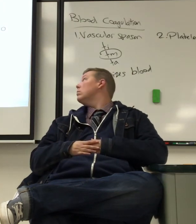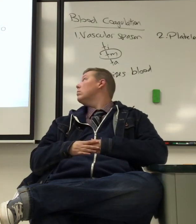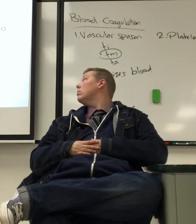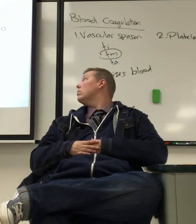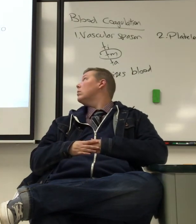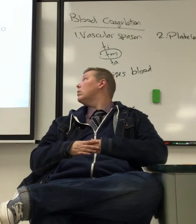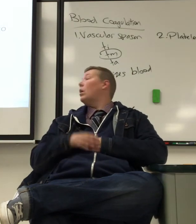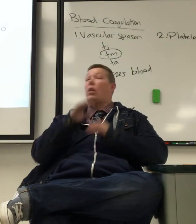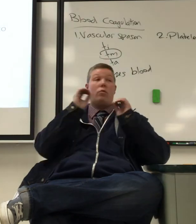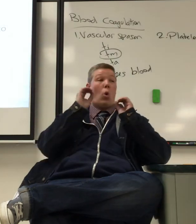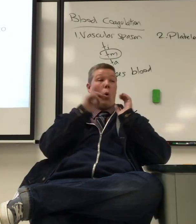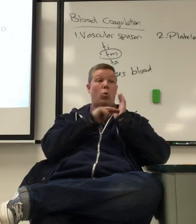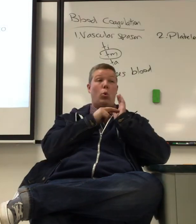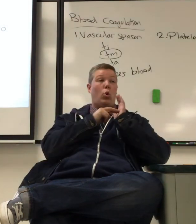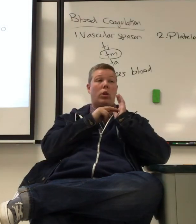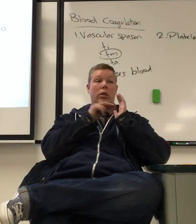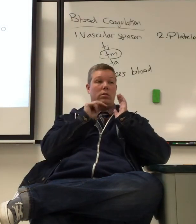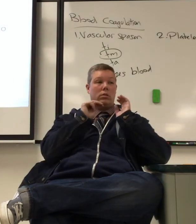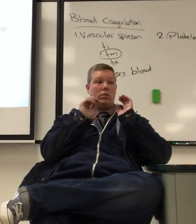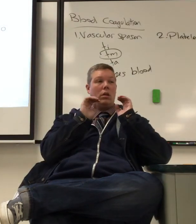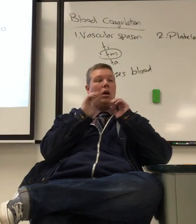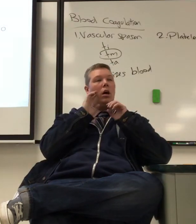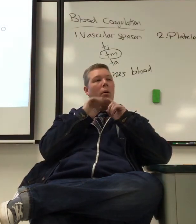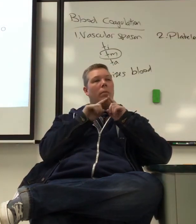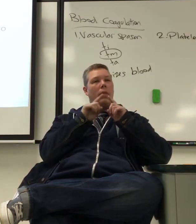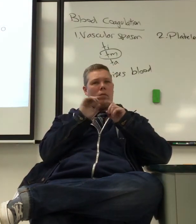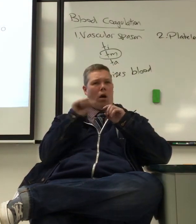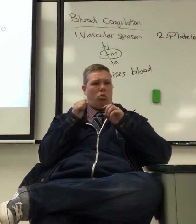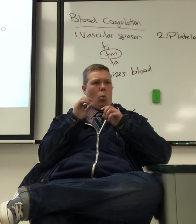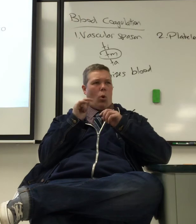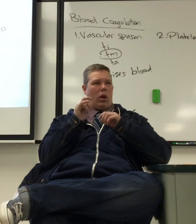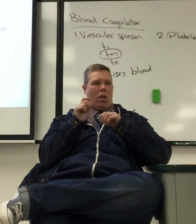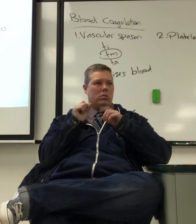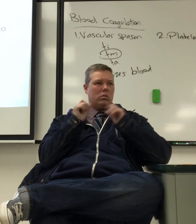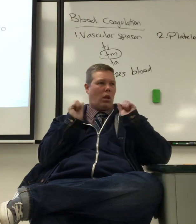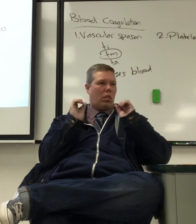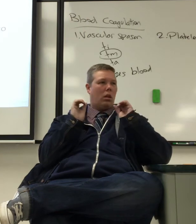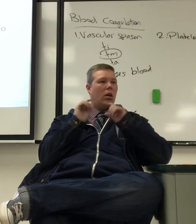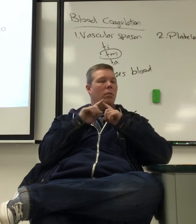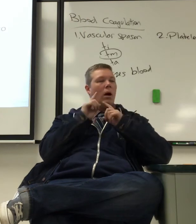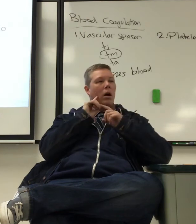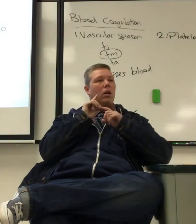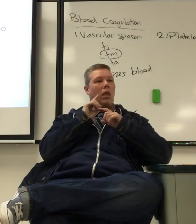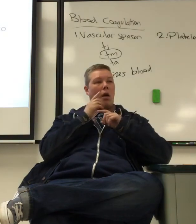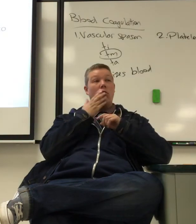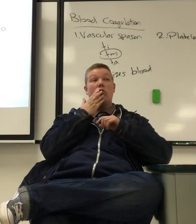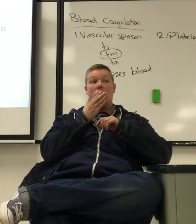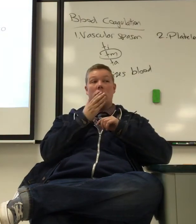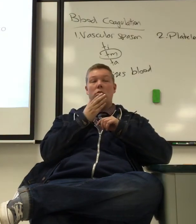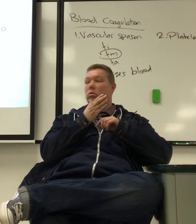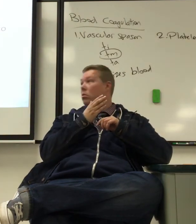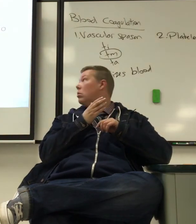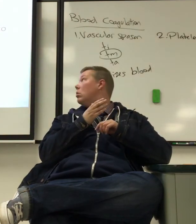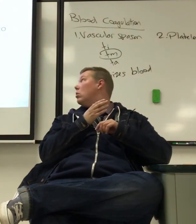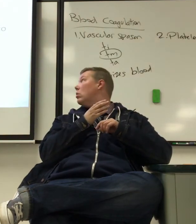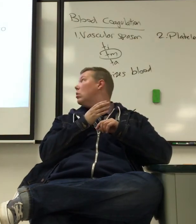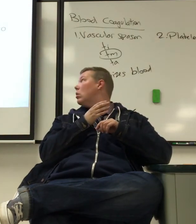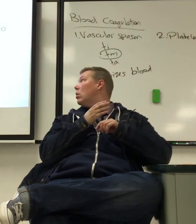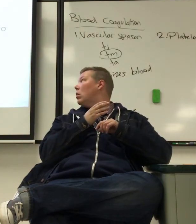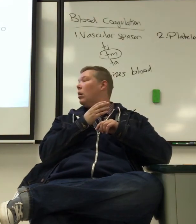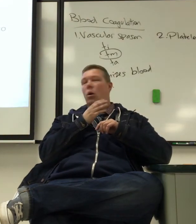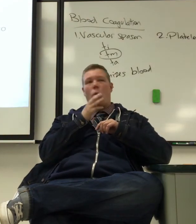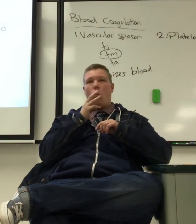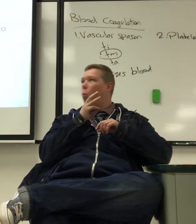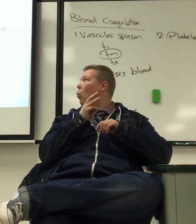have a nucleus. They have most other organelles. They're just packets of cytoplasm, but they have a very well developed cytoplasm. Because what do they have to